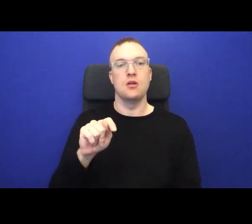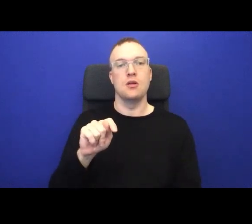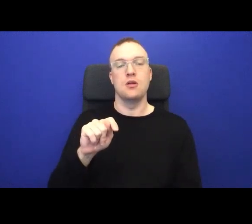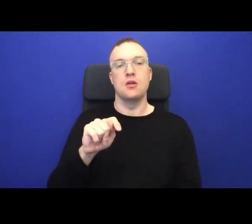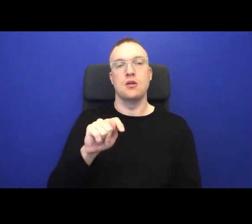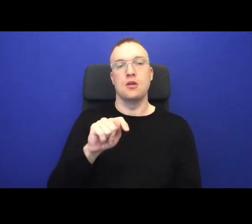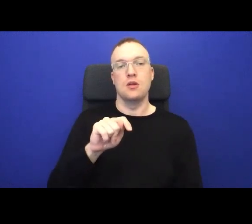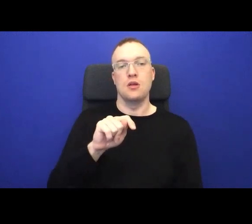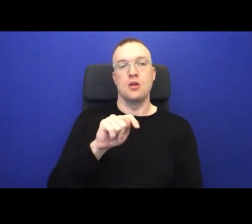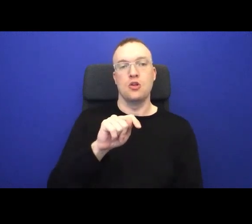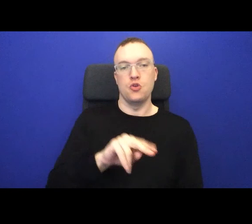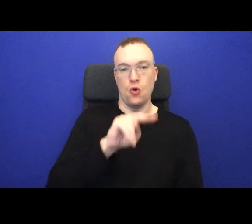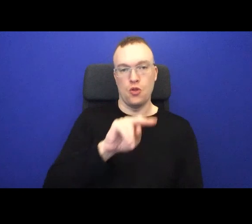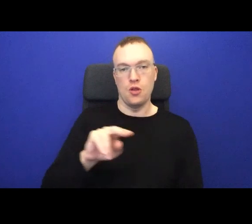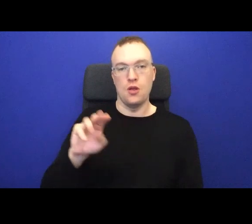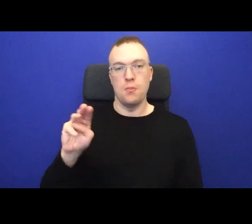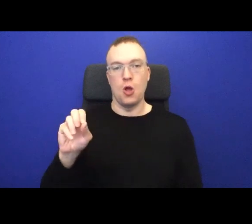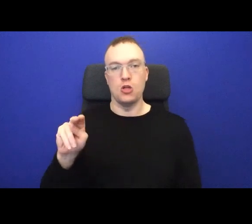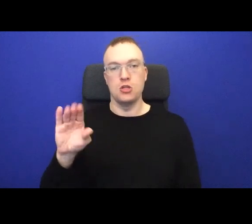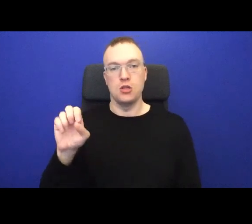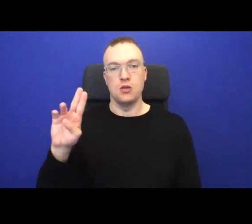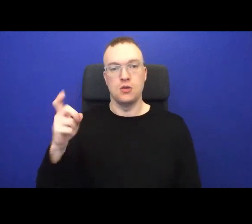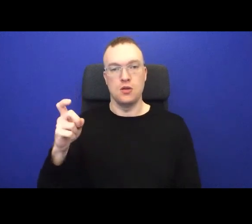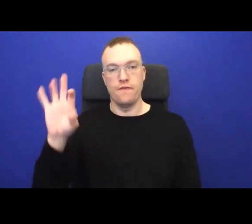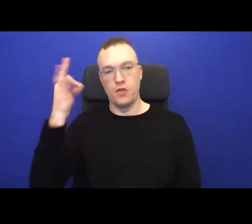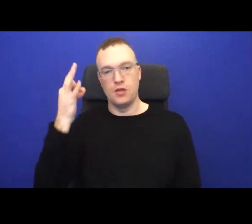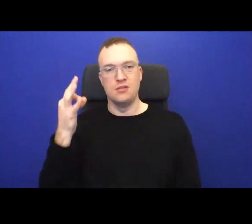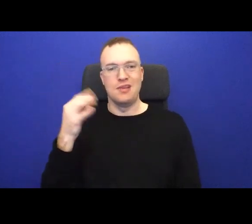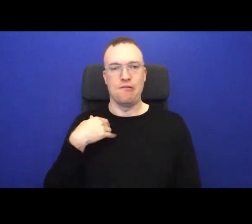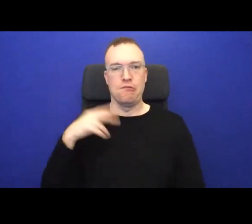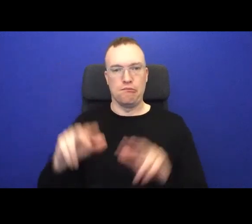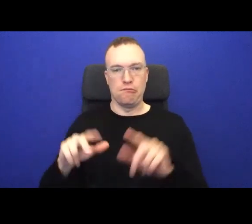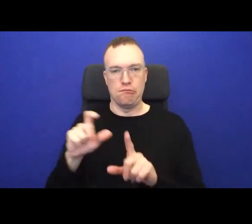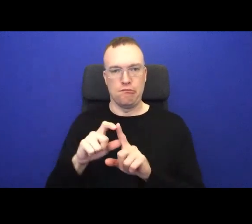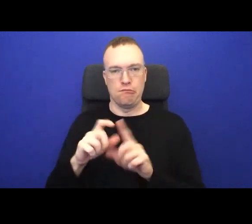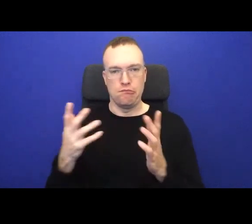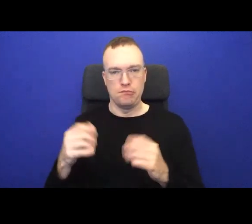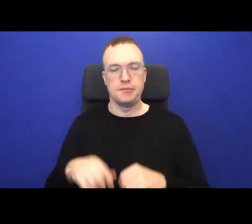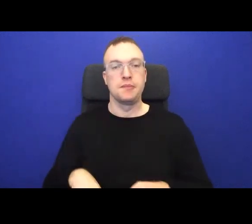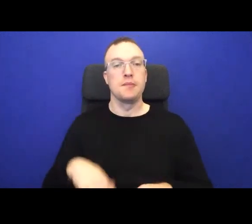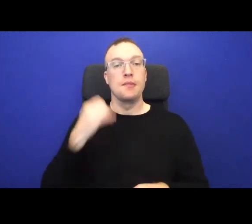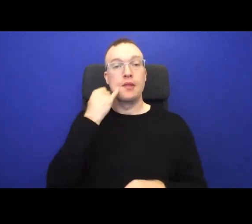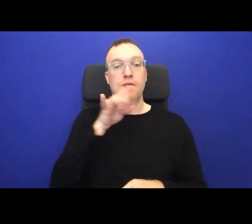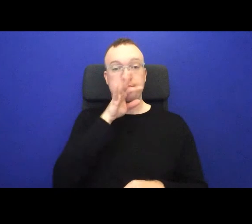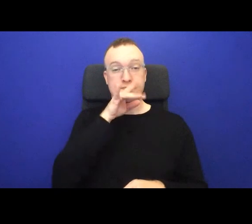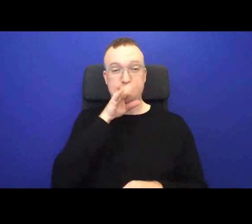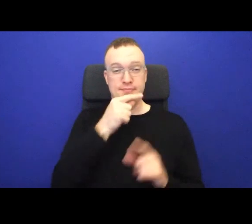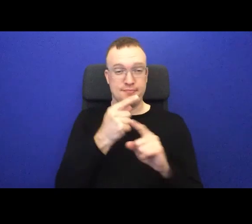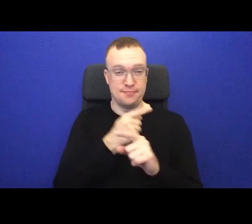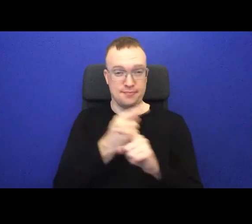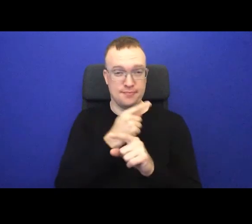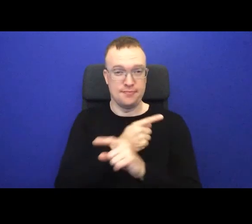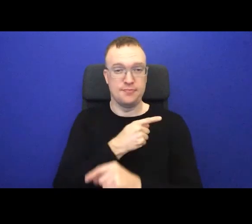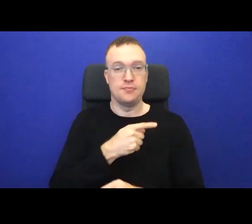French. Hurst, Monceau, you put those two together and you get a kind of awkward word. So if you're pronouncing it sort